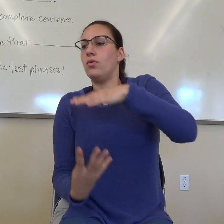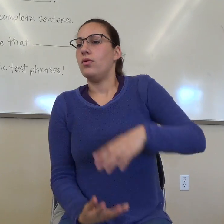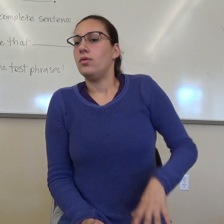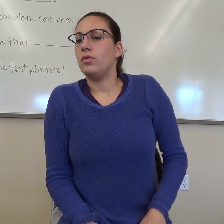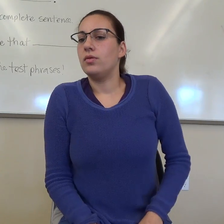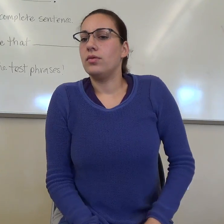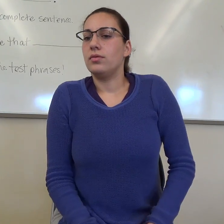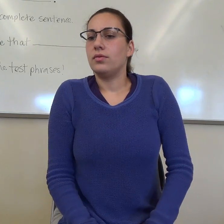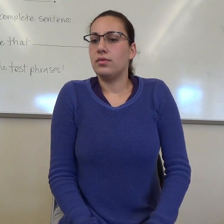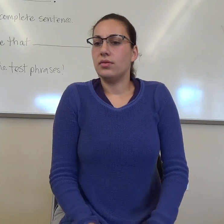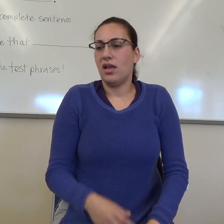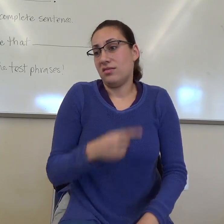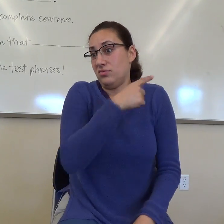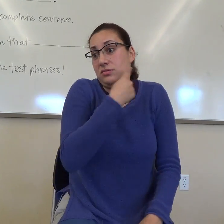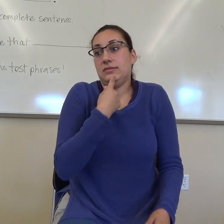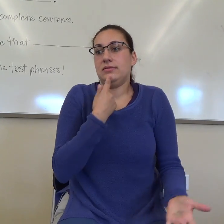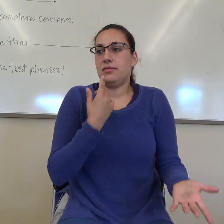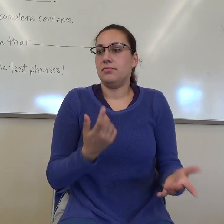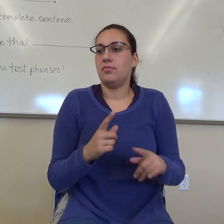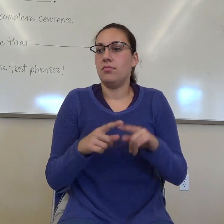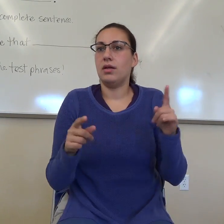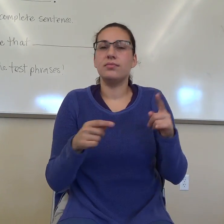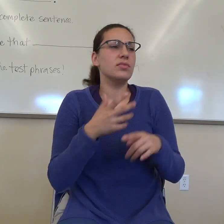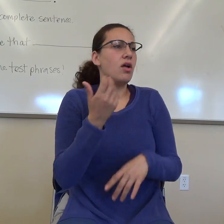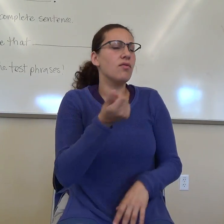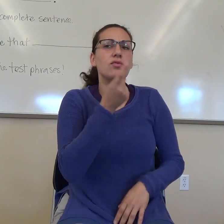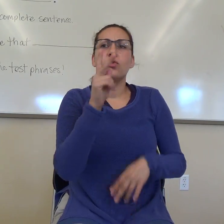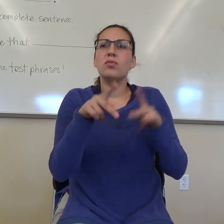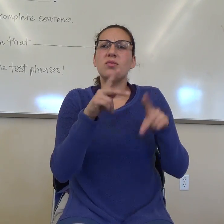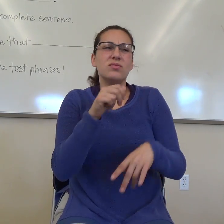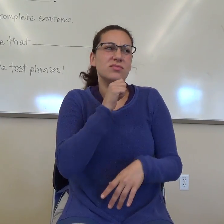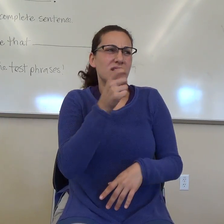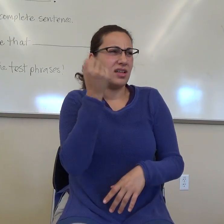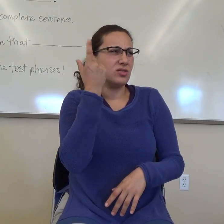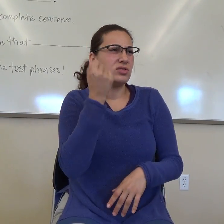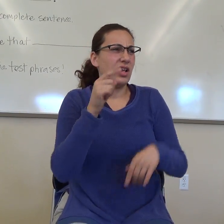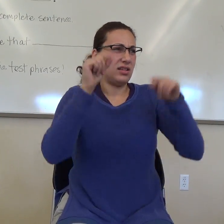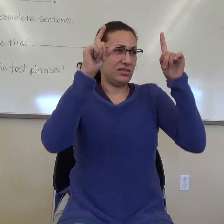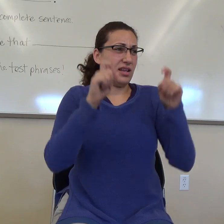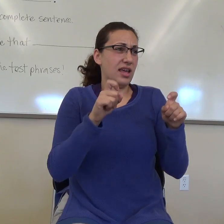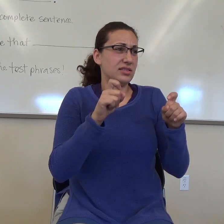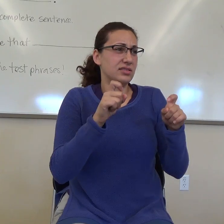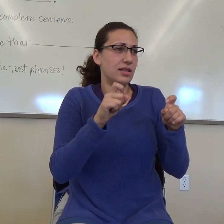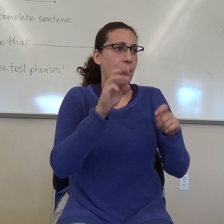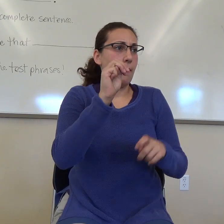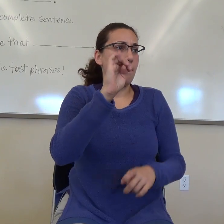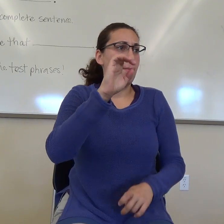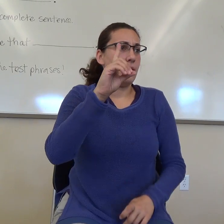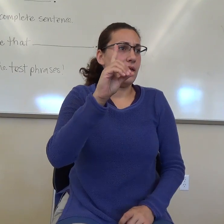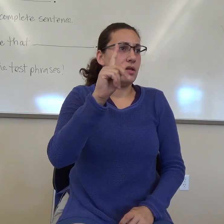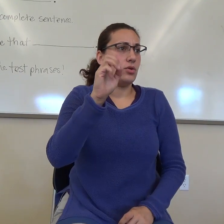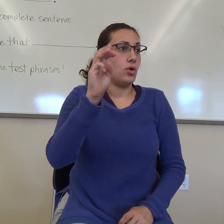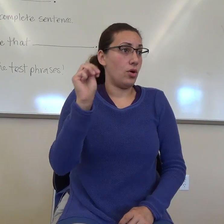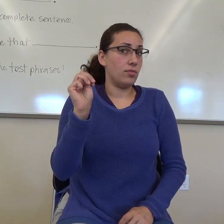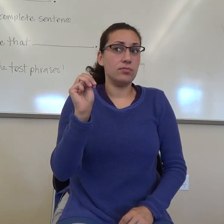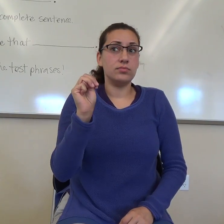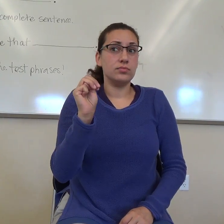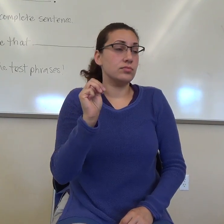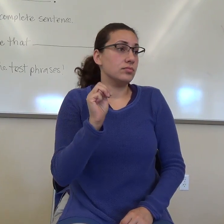didn't quite get what was going on in the midterm. But if you'll notice, if you are one of those people, this is what the grades look